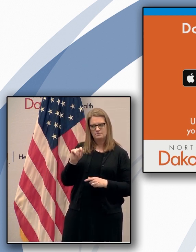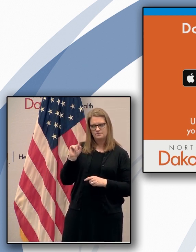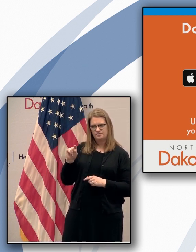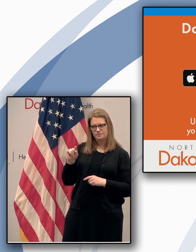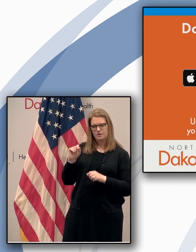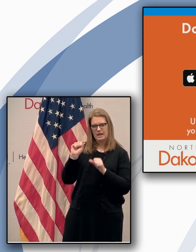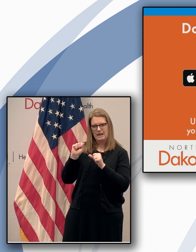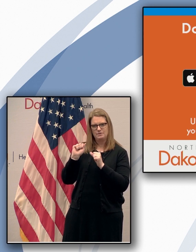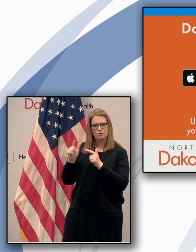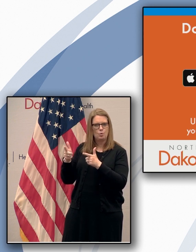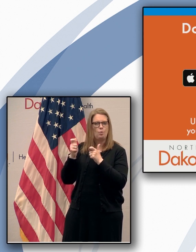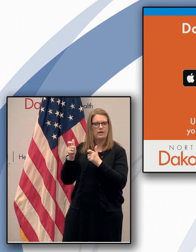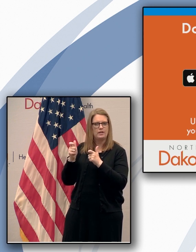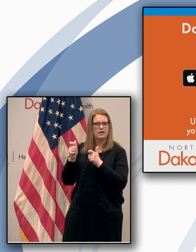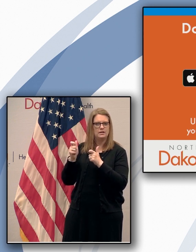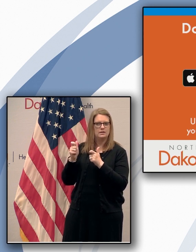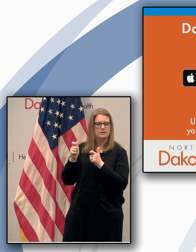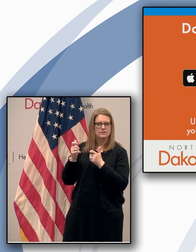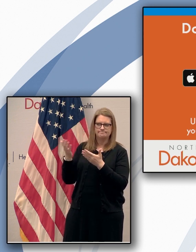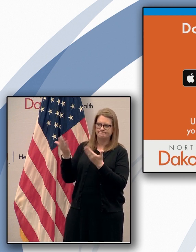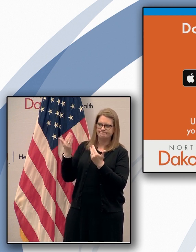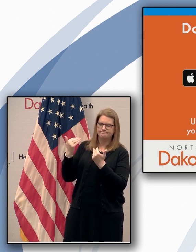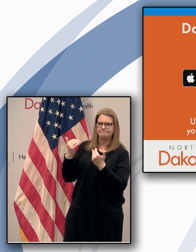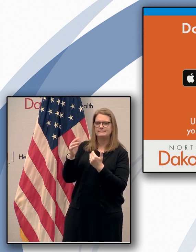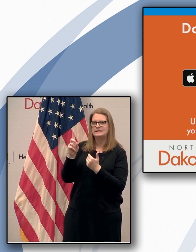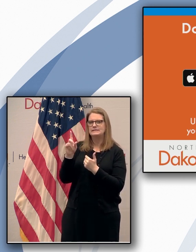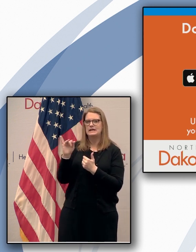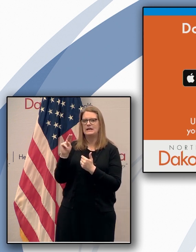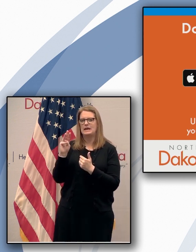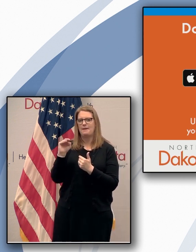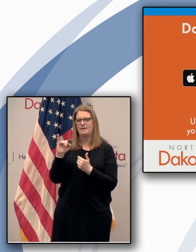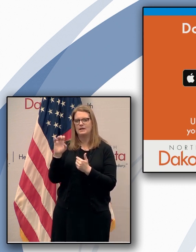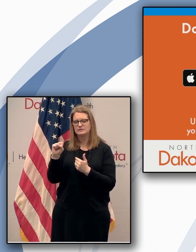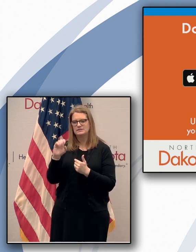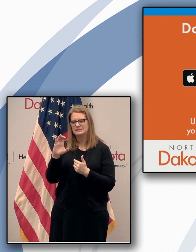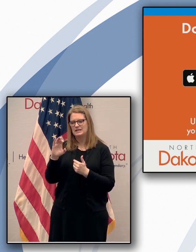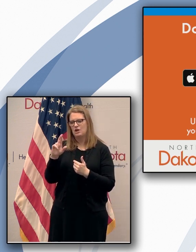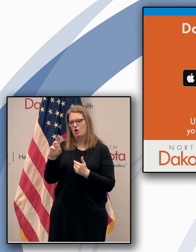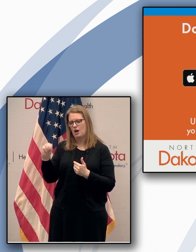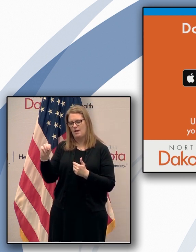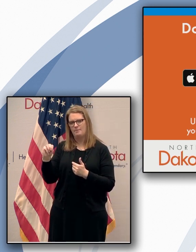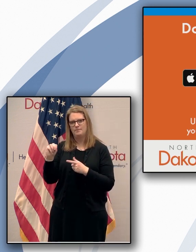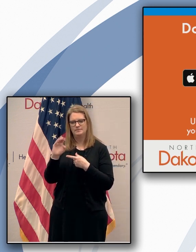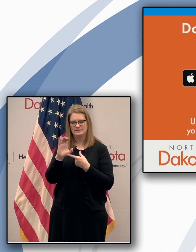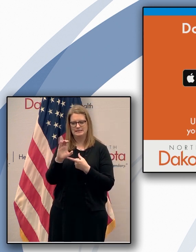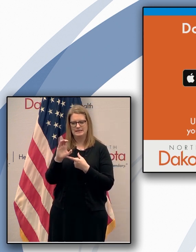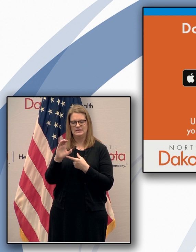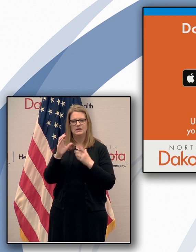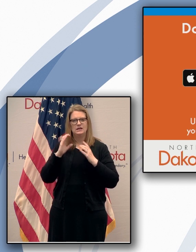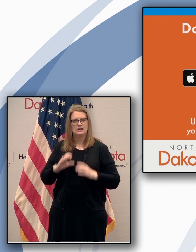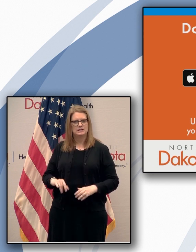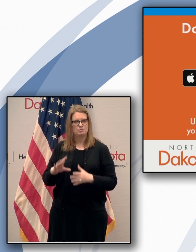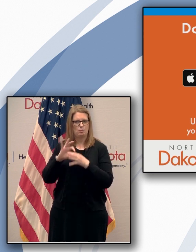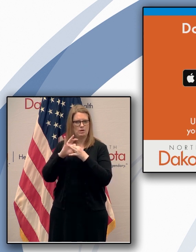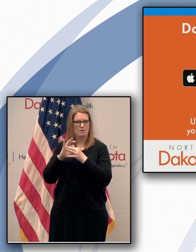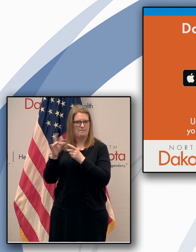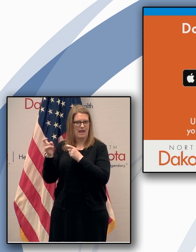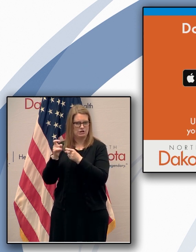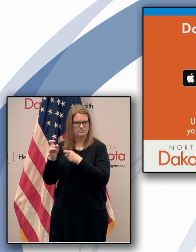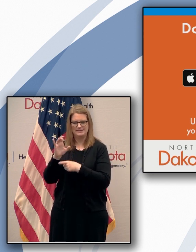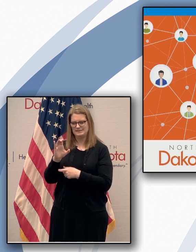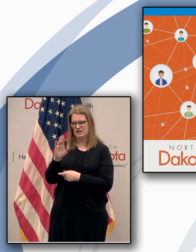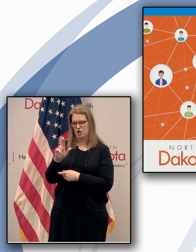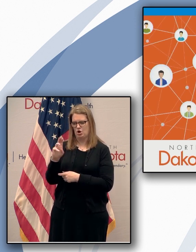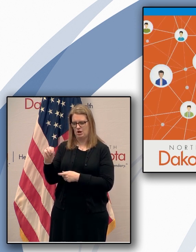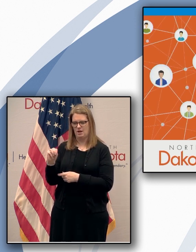we were able to quickly stand up Microsoft Dynamics CRM solution, CRM standing, meaning customer relationship management, because that's